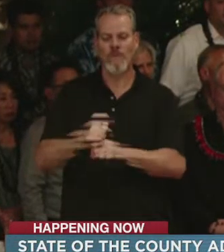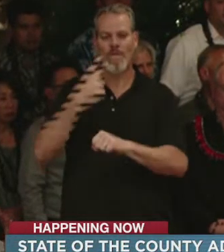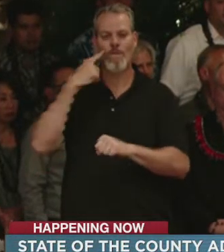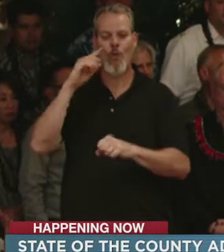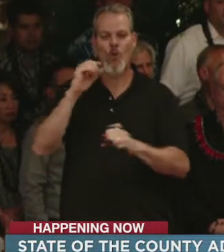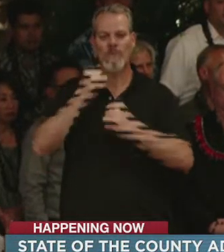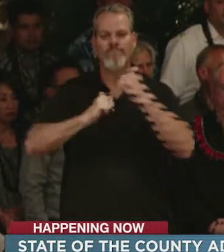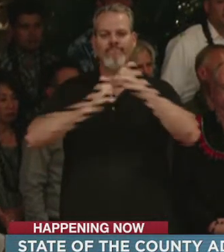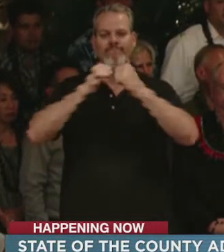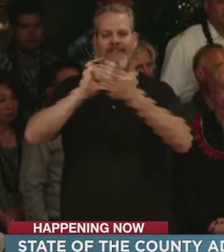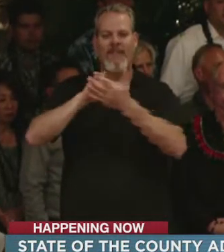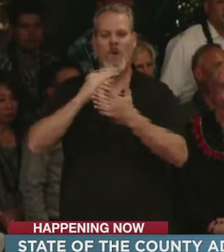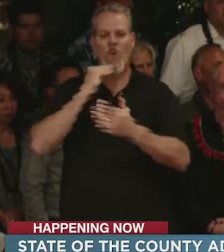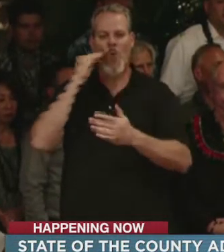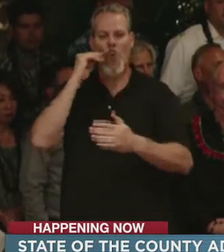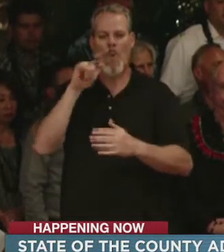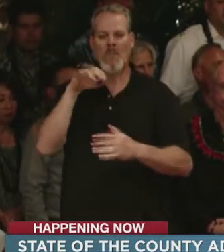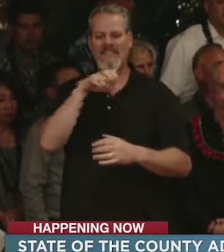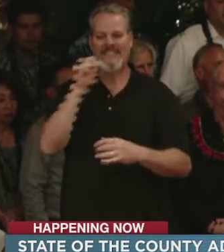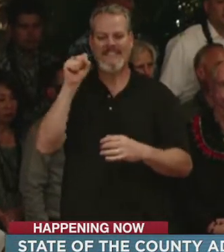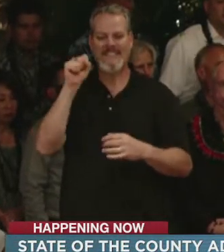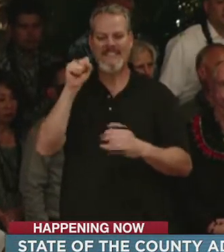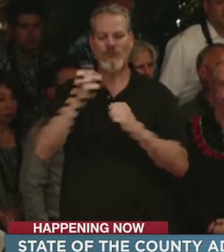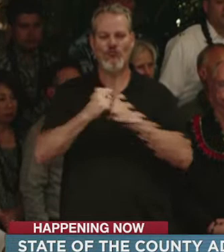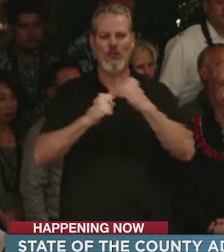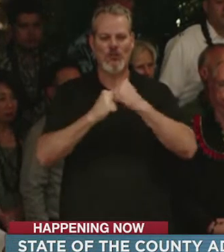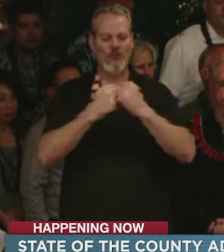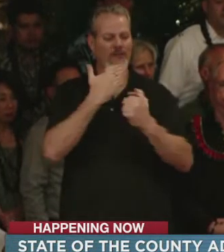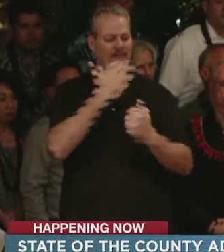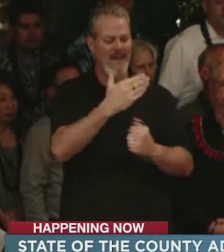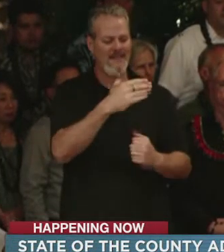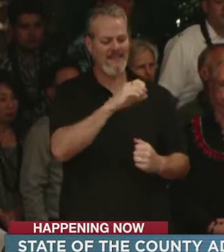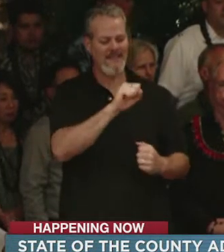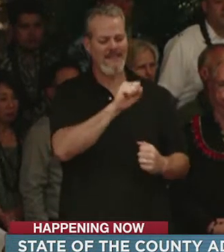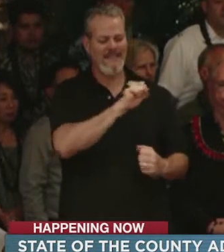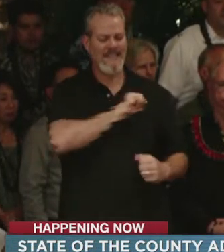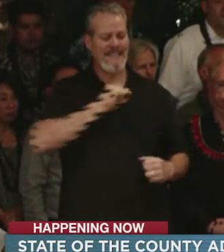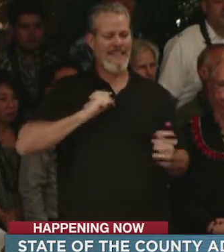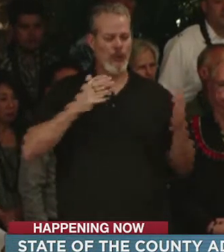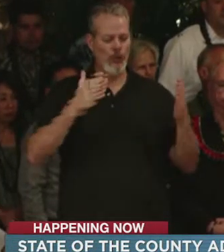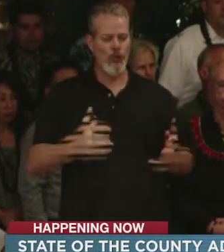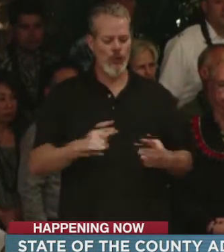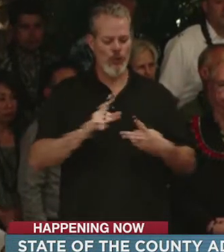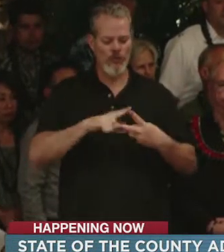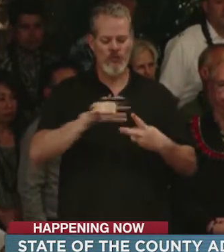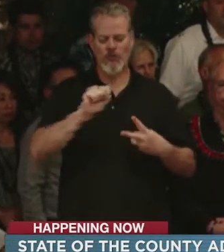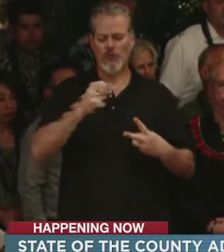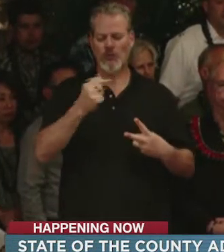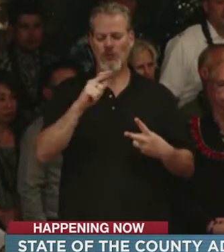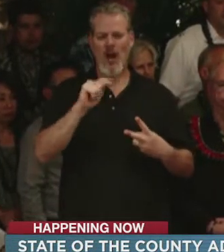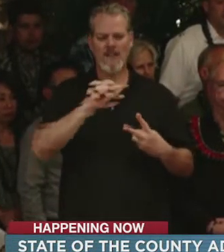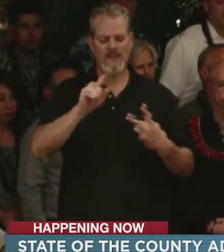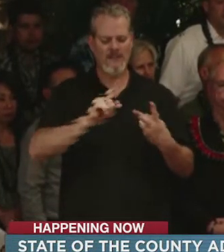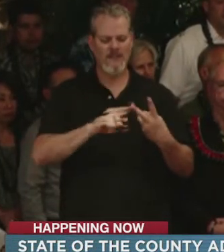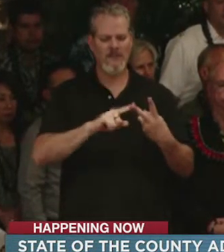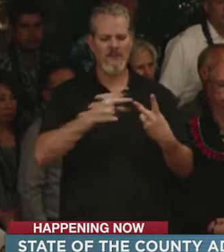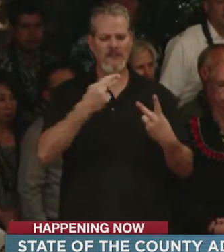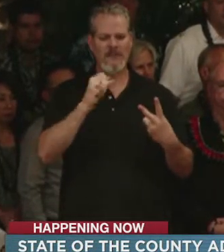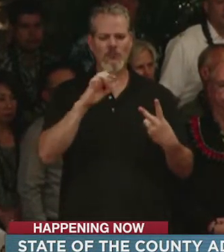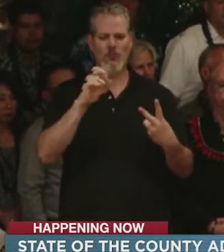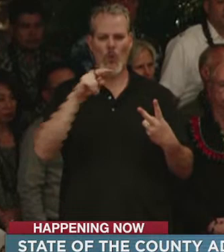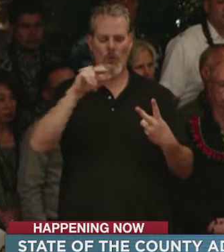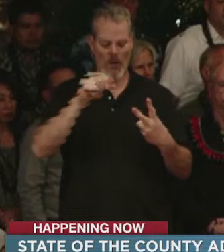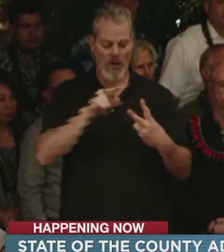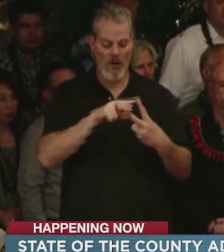shelter, thanks to the efforts of Senator Brian Schatz and Senators Mazie Hirono. When complete, the shelter